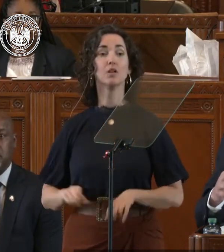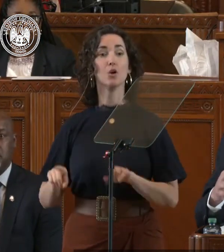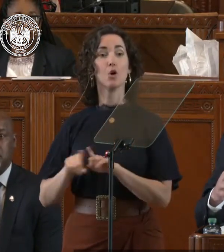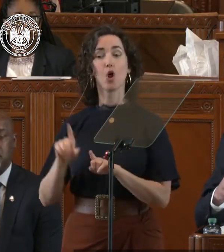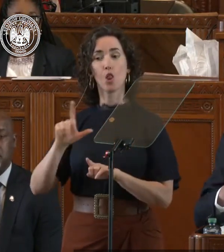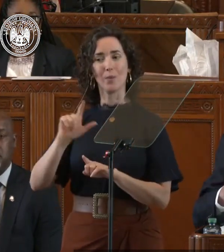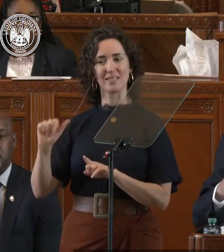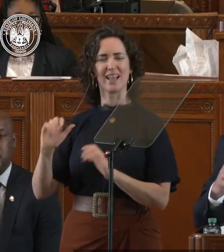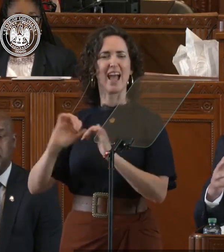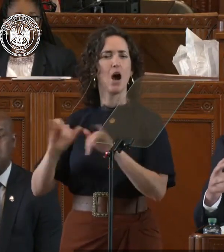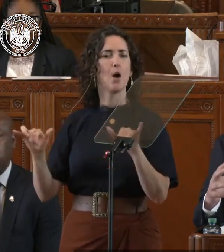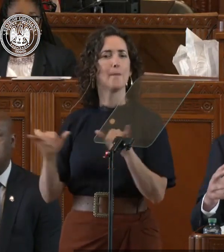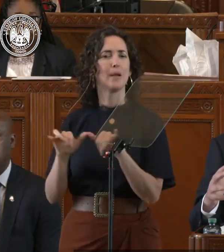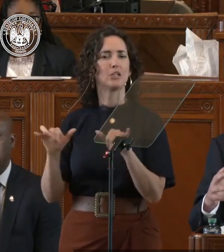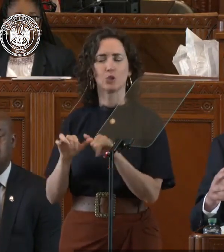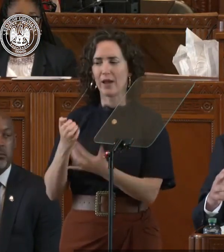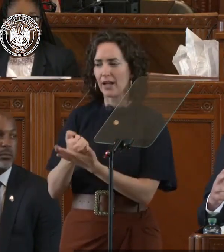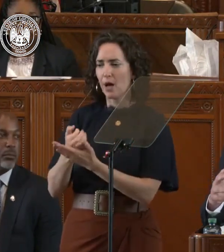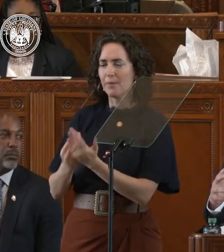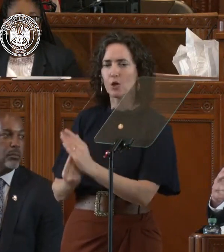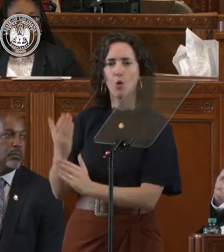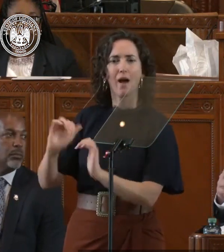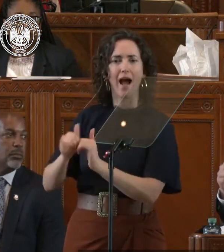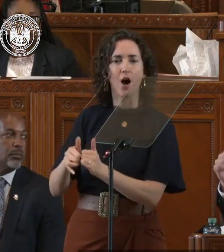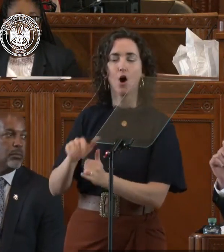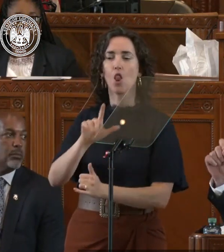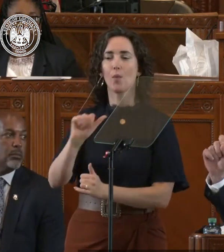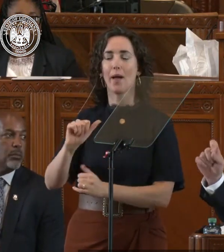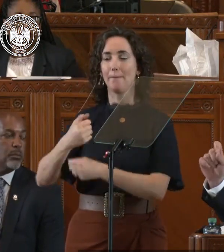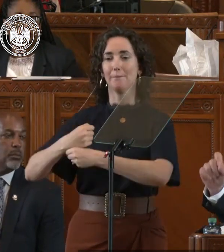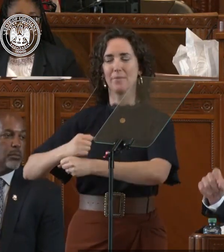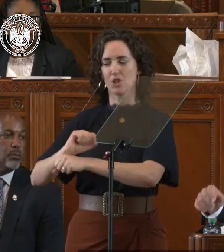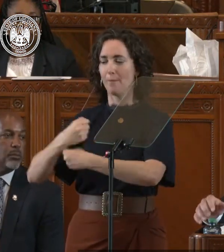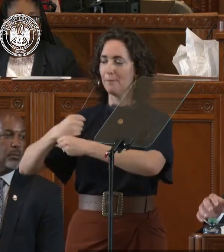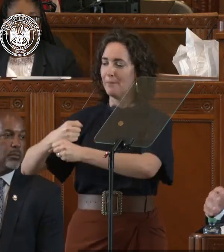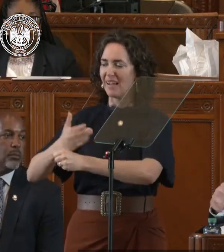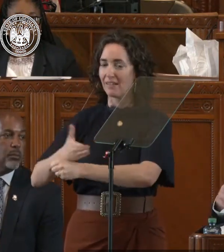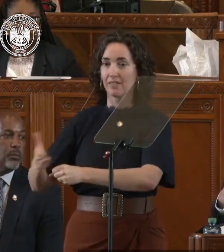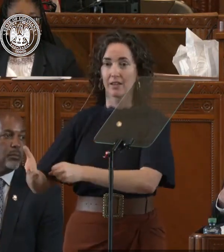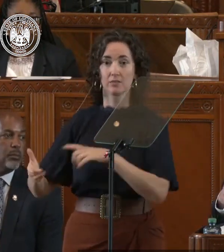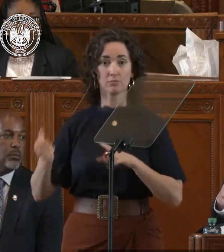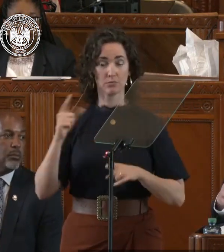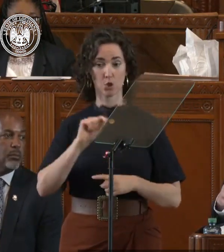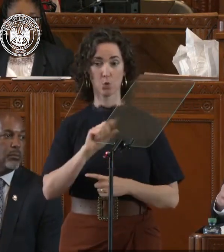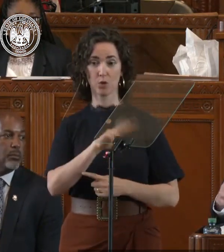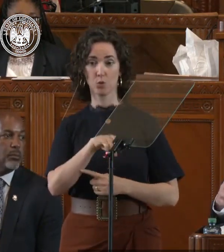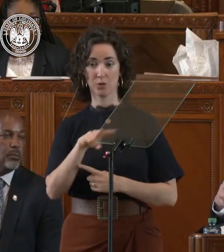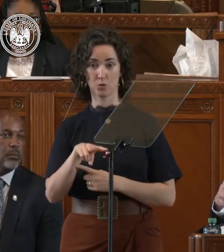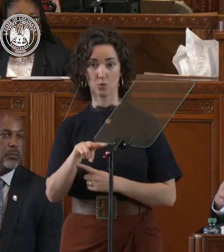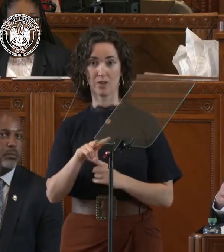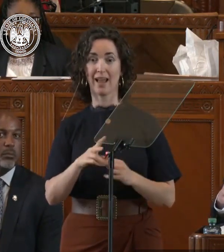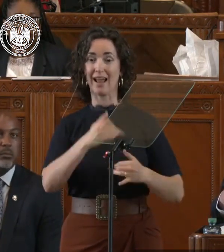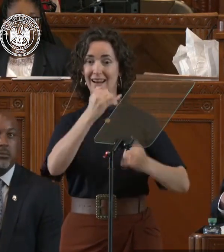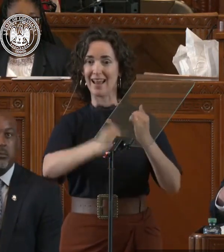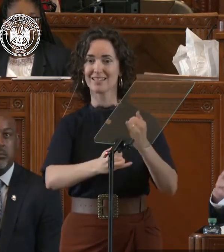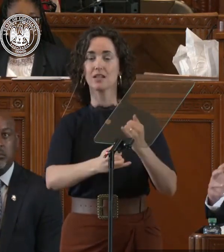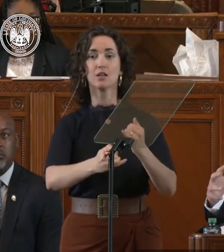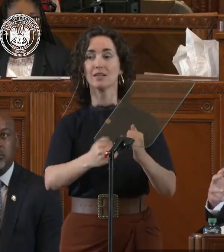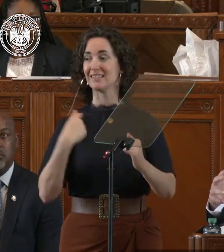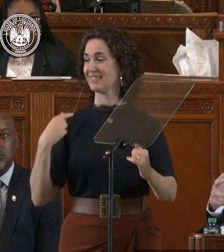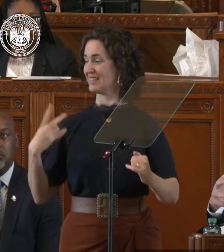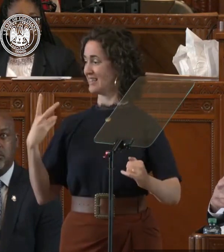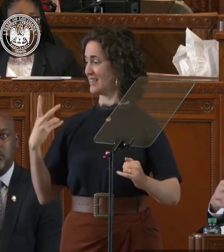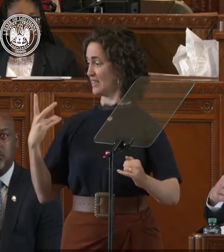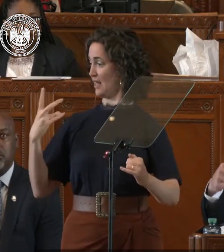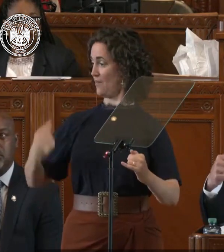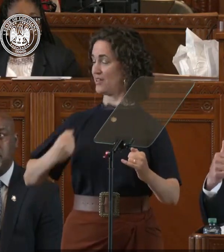the gold standard indicator of economic health, ended 2022 at the highest level in 7 years. And we've done